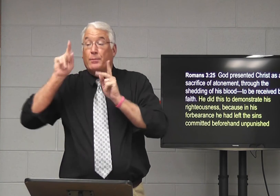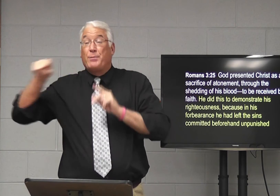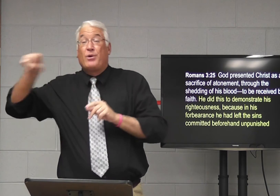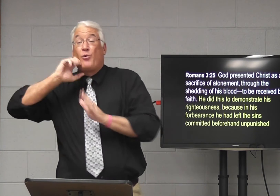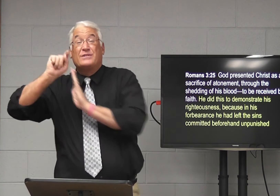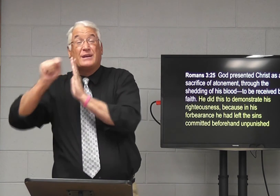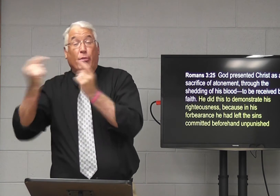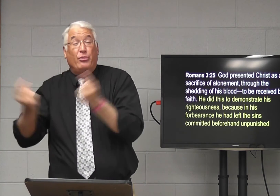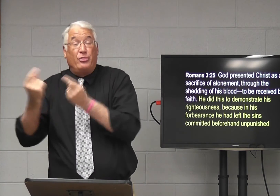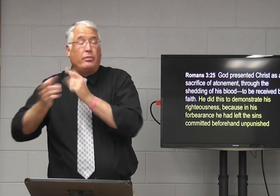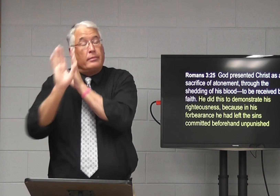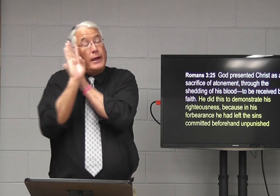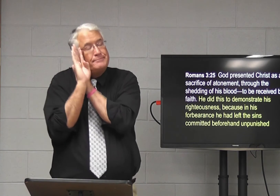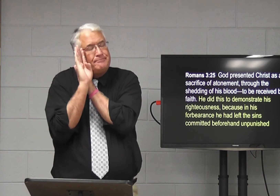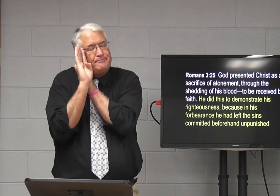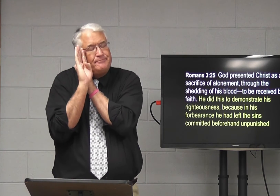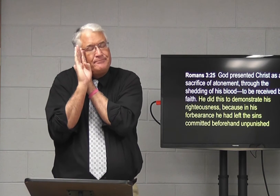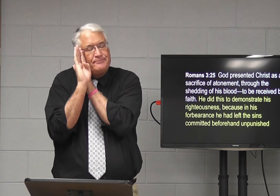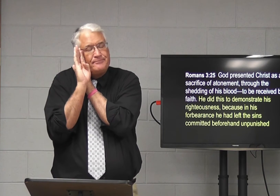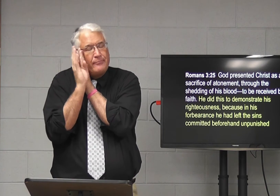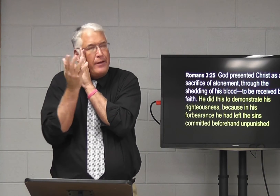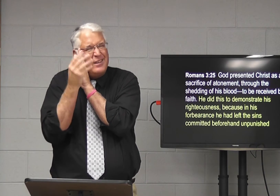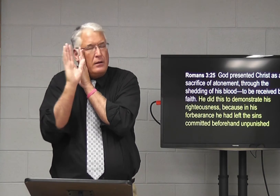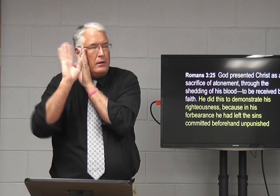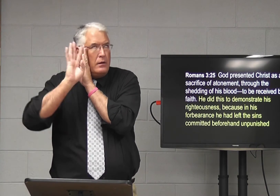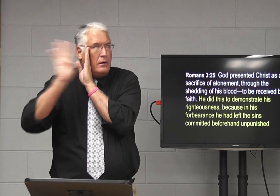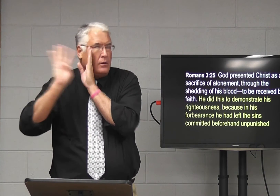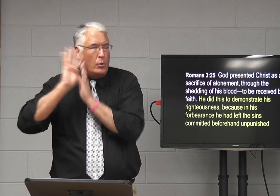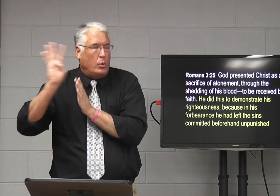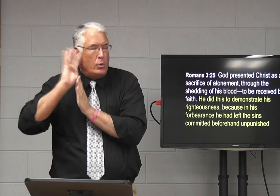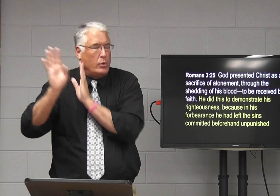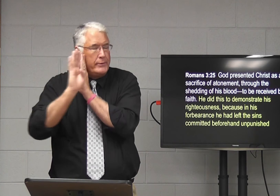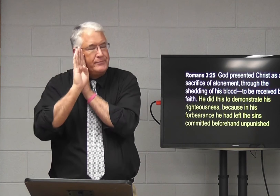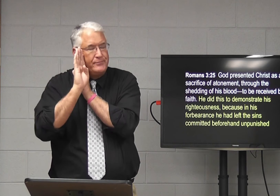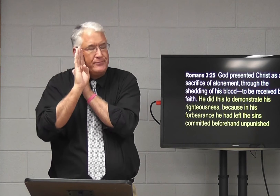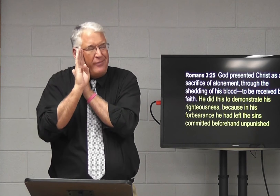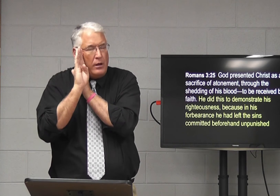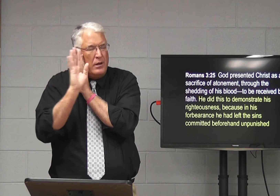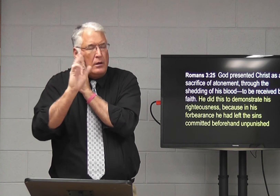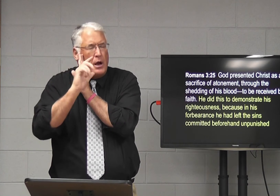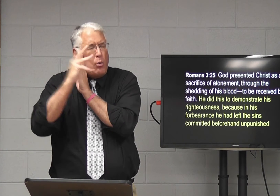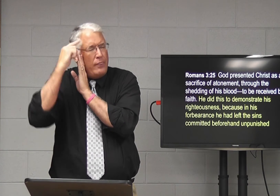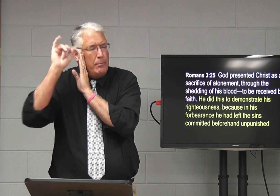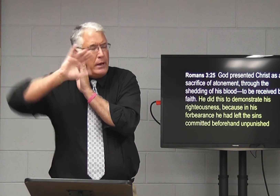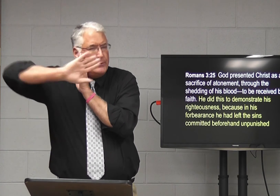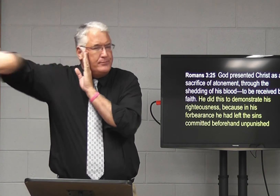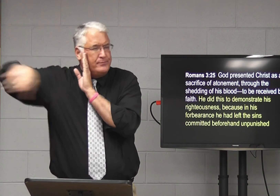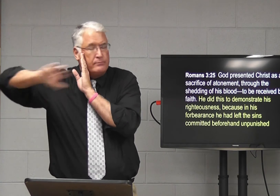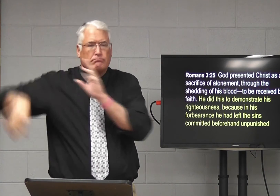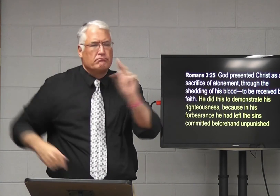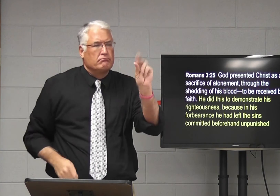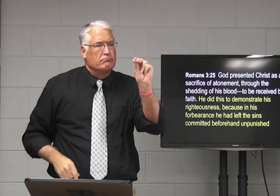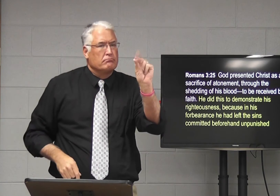He doesn't like turn a blind eye to our sins and ignore our sins. No.